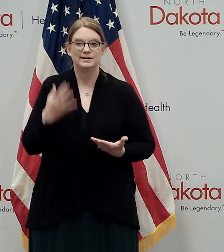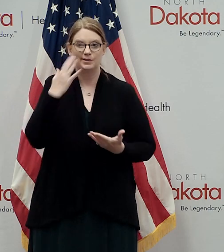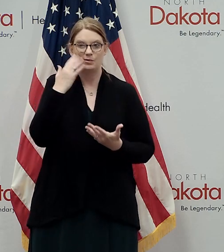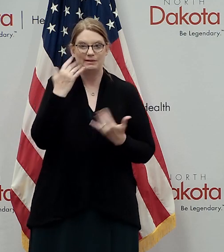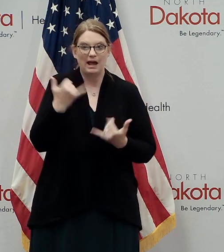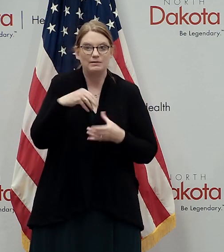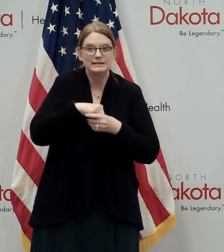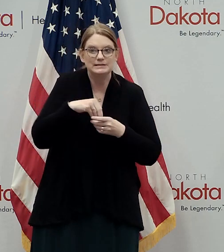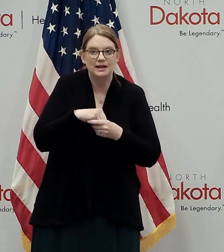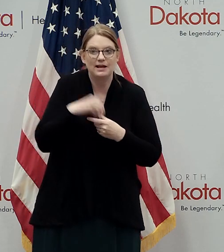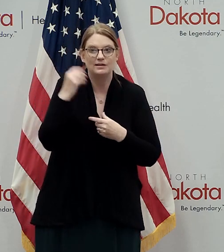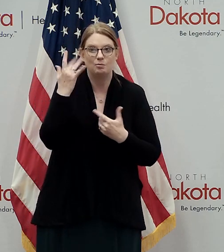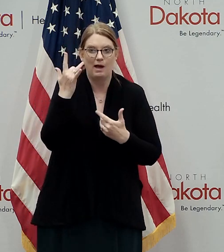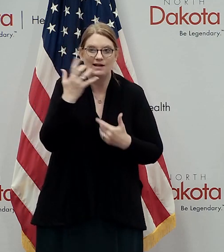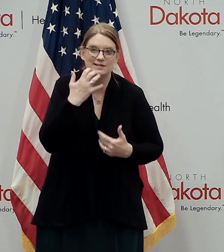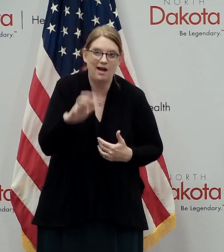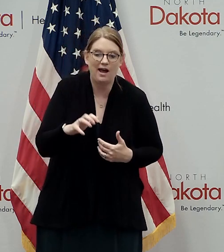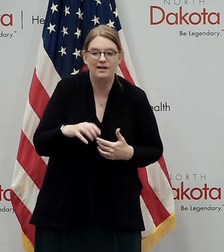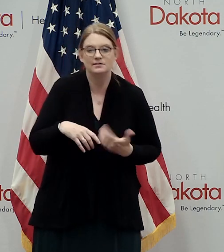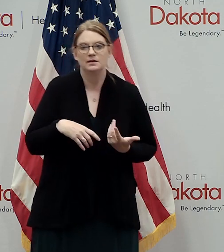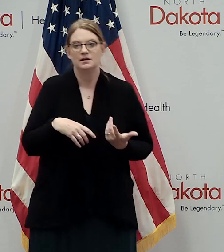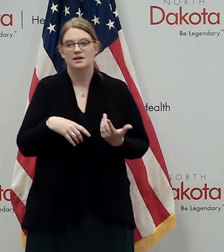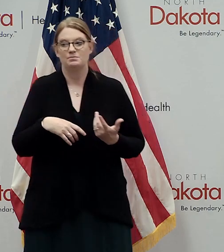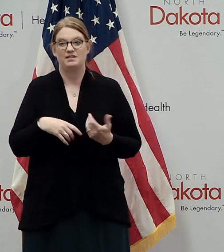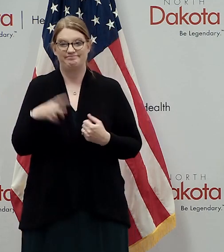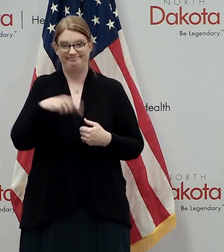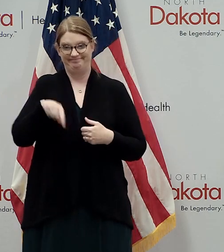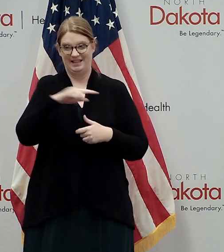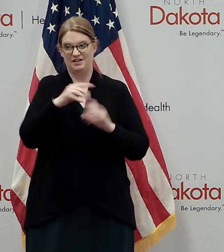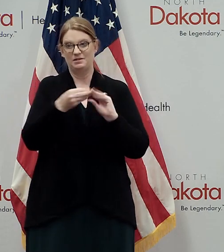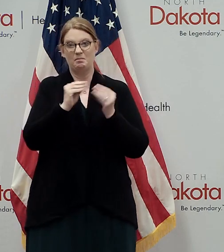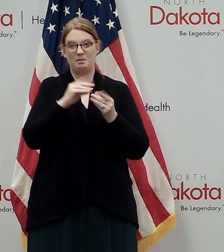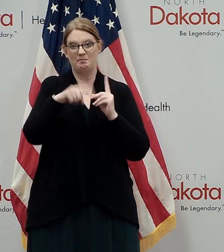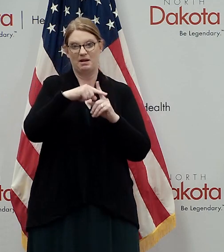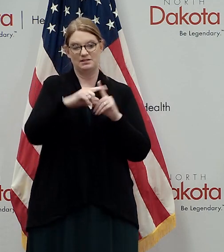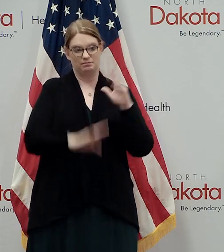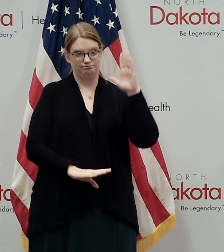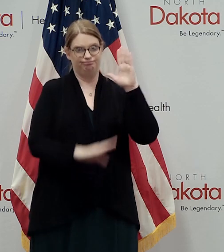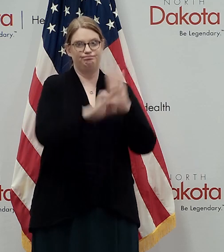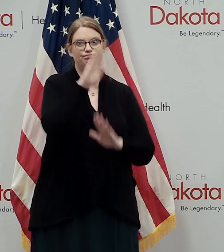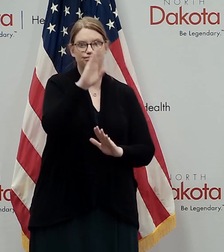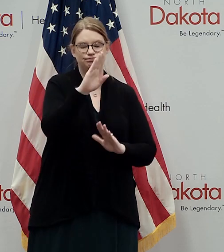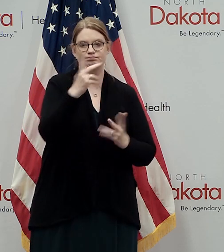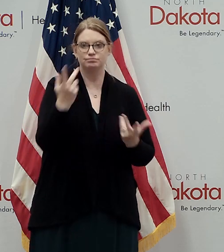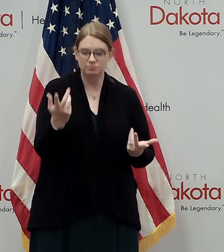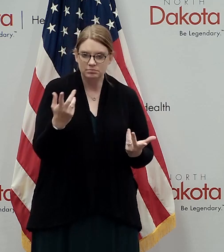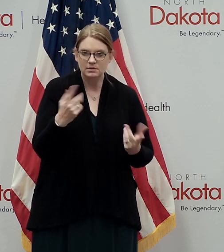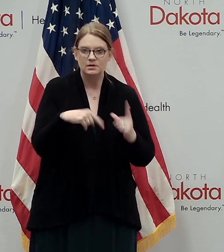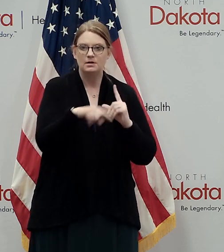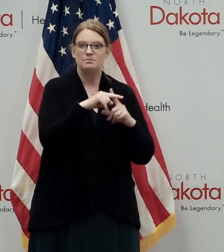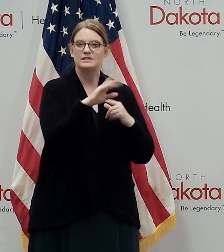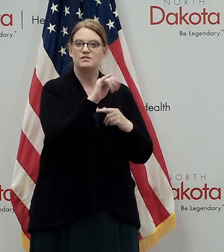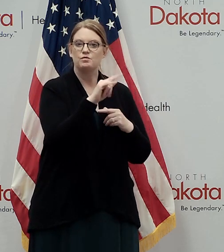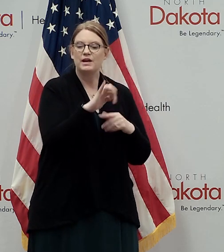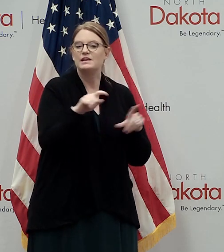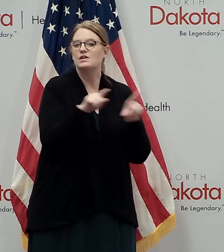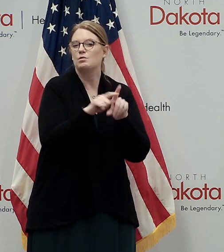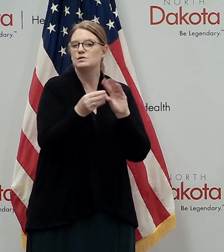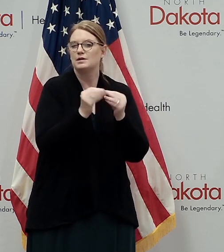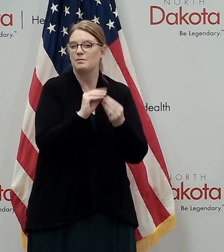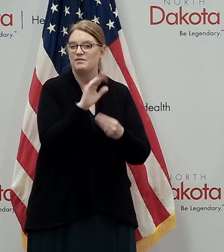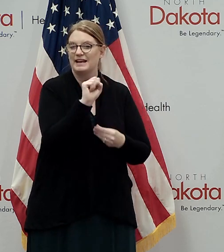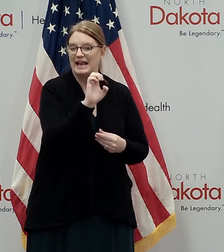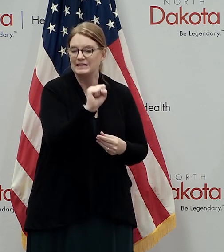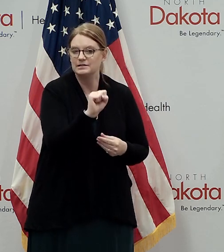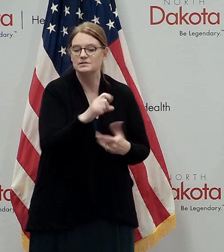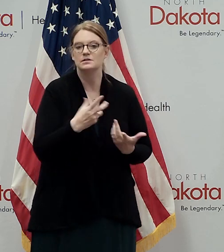factor, but they're skyrocketing in some cases in both their positivity rate and their cases. But it's